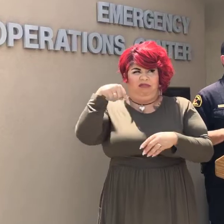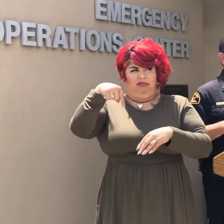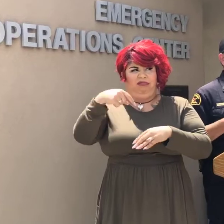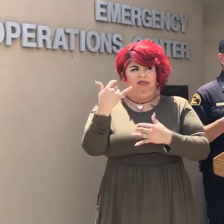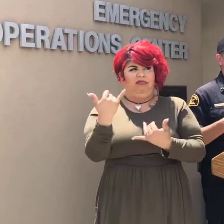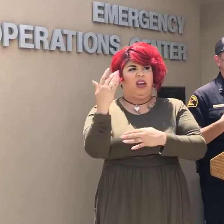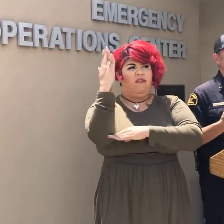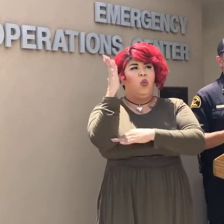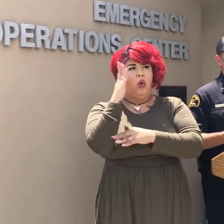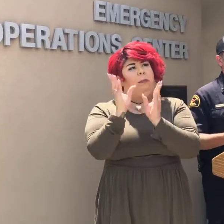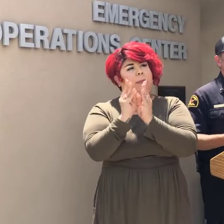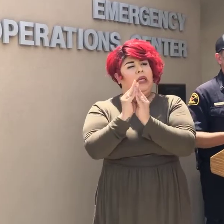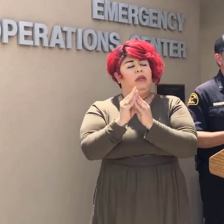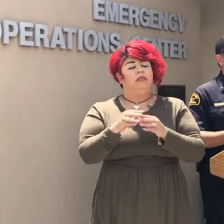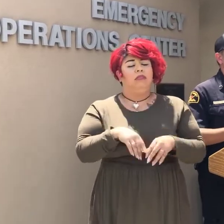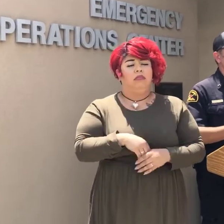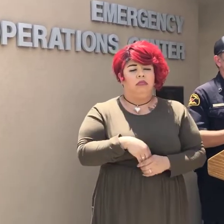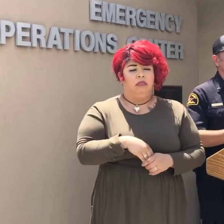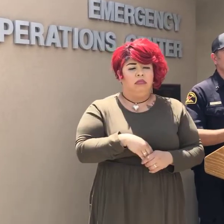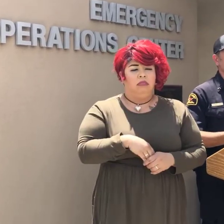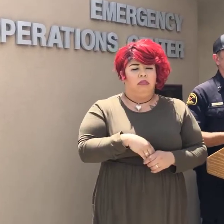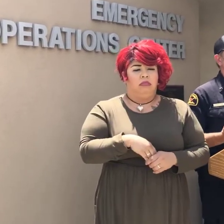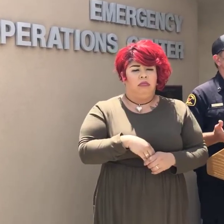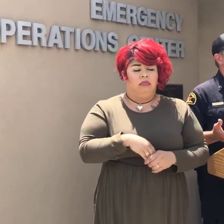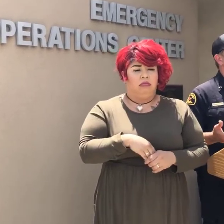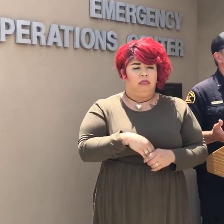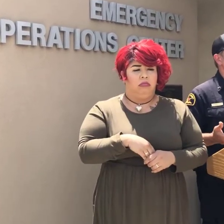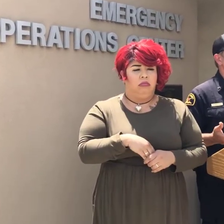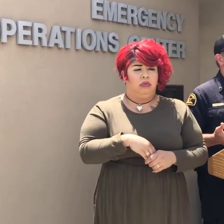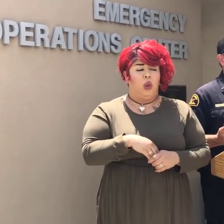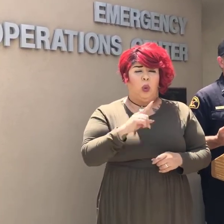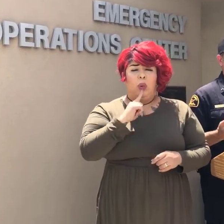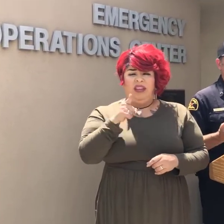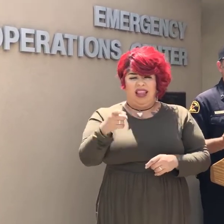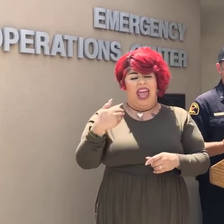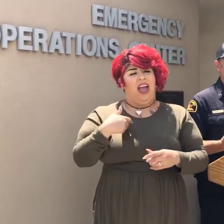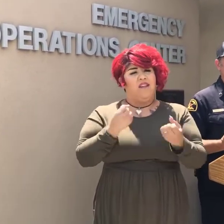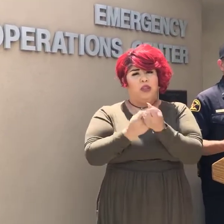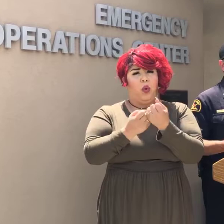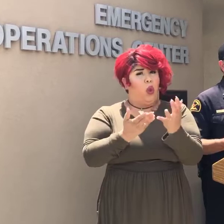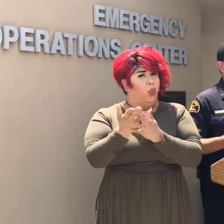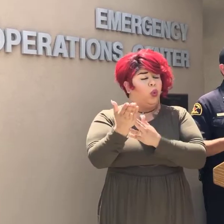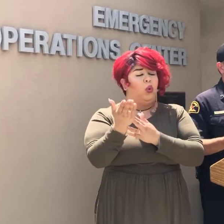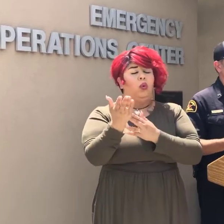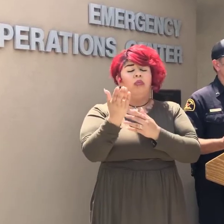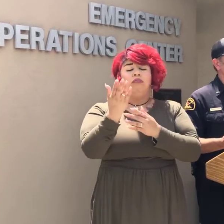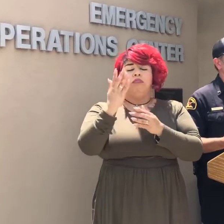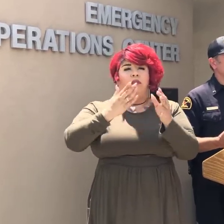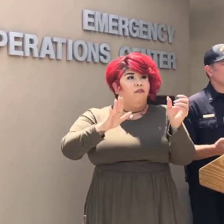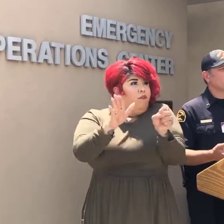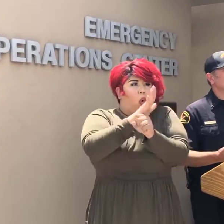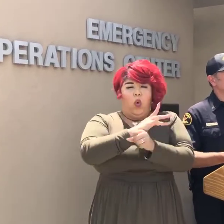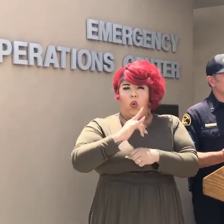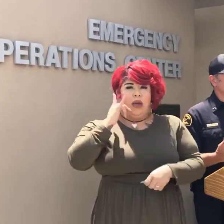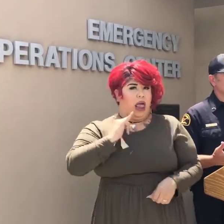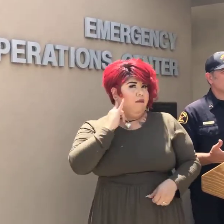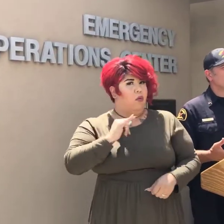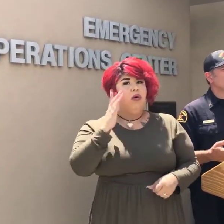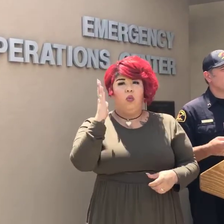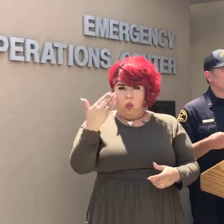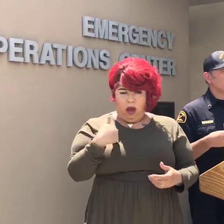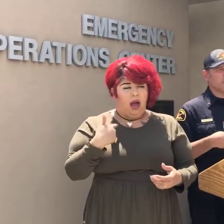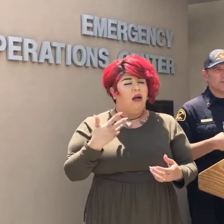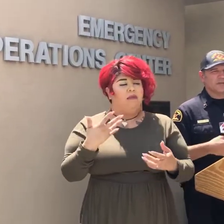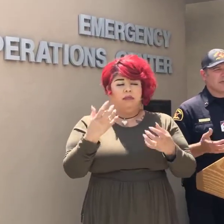afternoon. And this support will be pretty much statewide. So Cal OES has got a pretty heavy resource